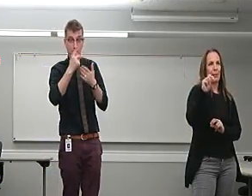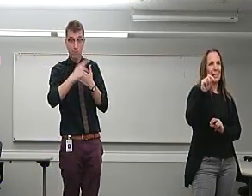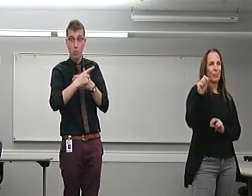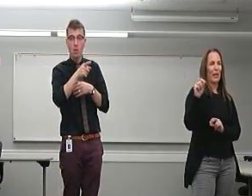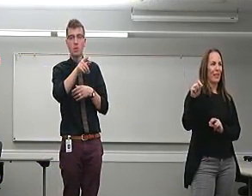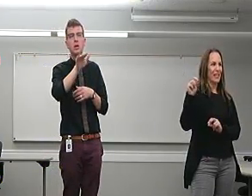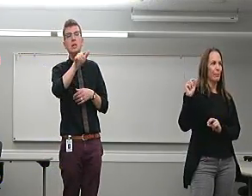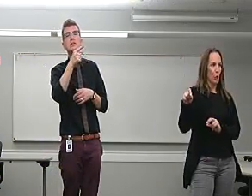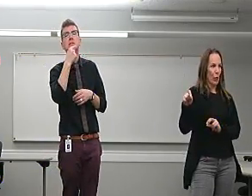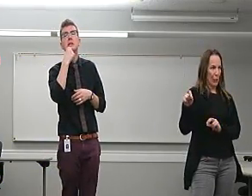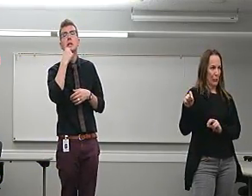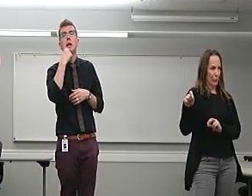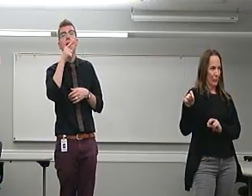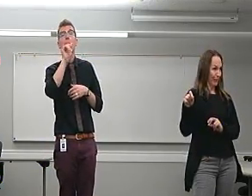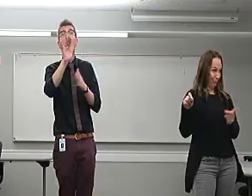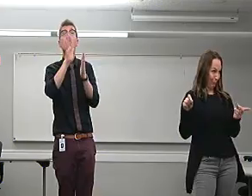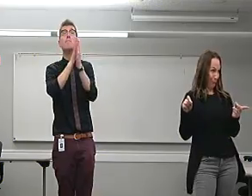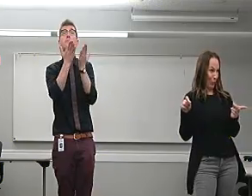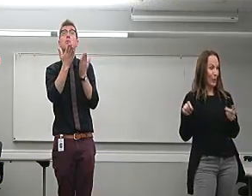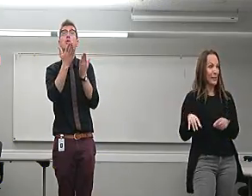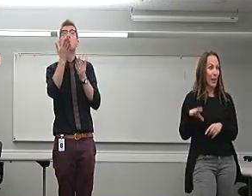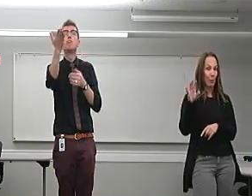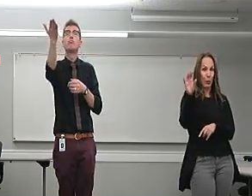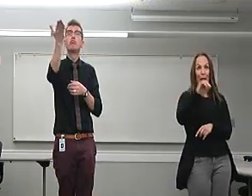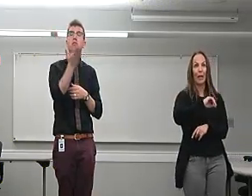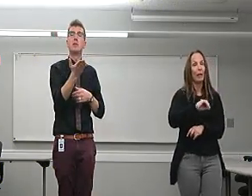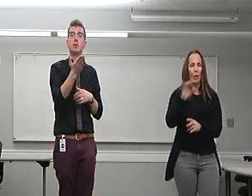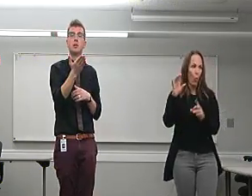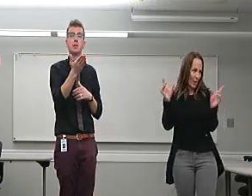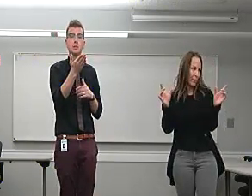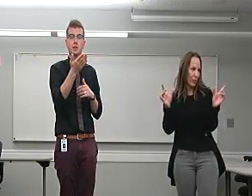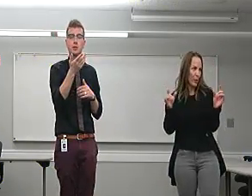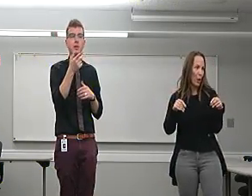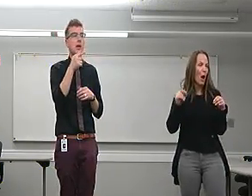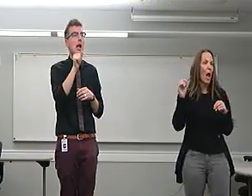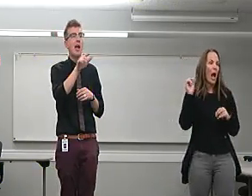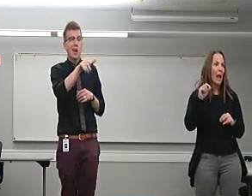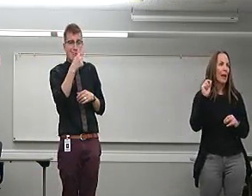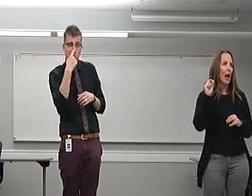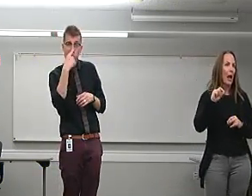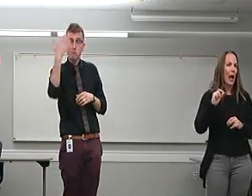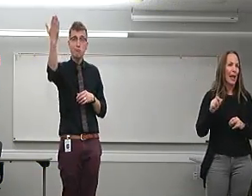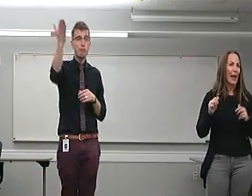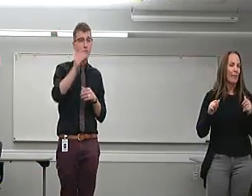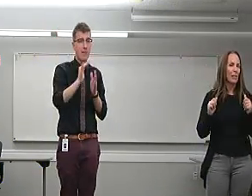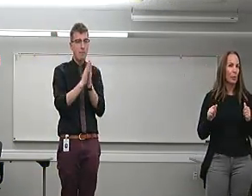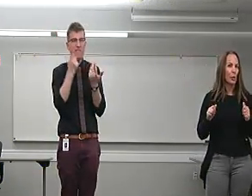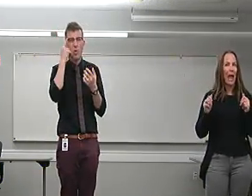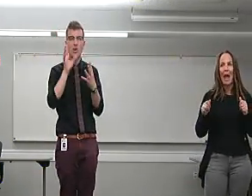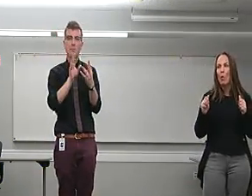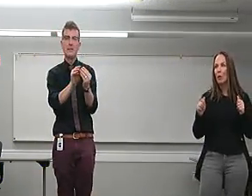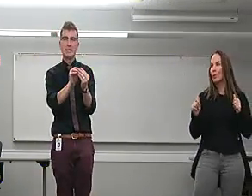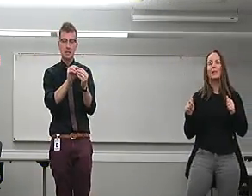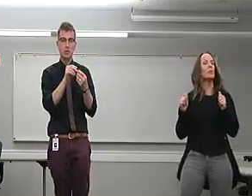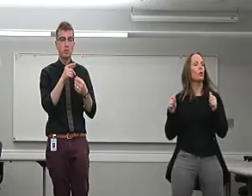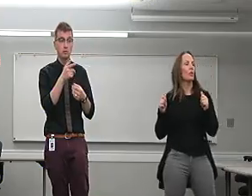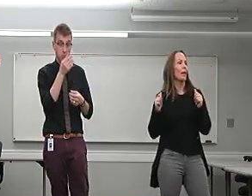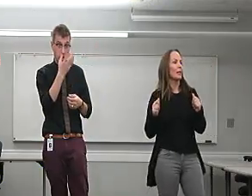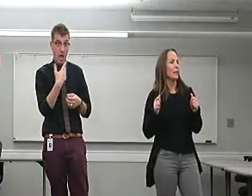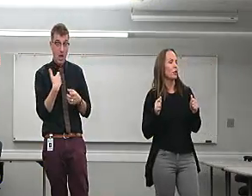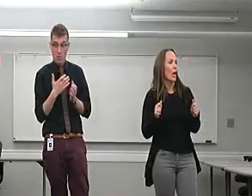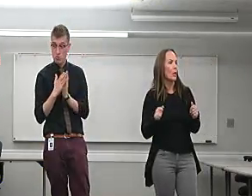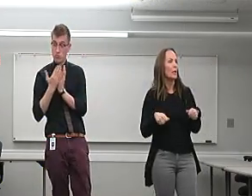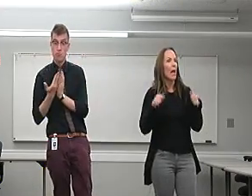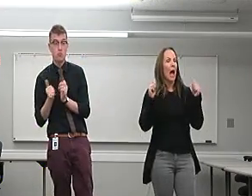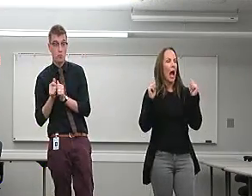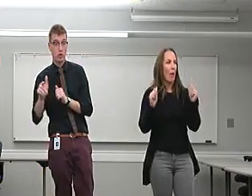book. You could say, bring whatever, I have this book, I want to read this book to my deaf child, I